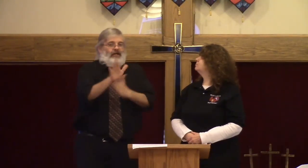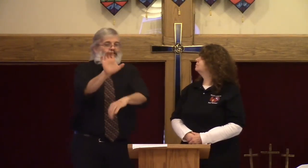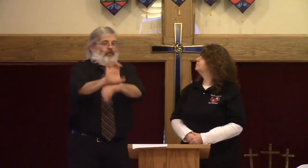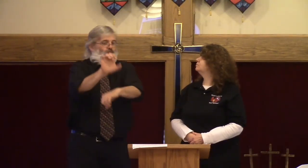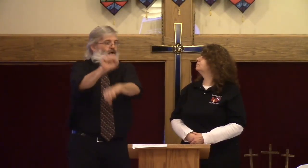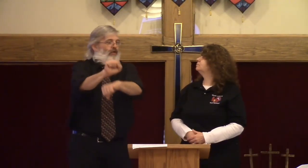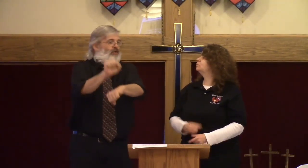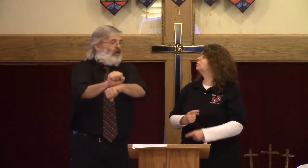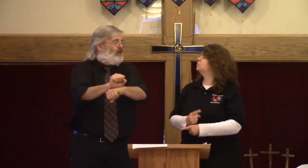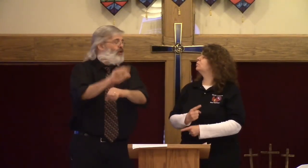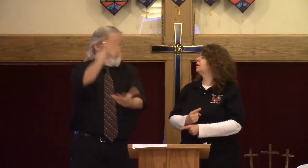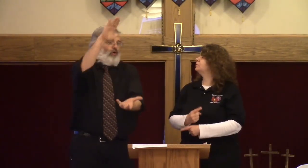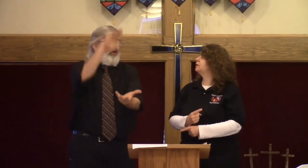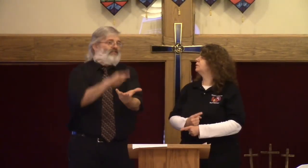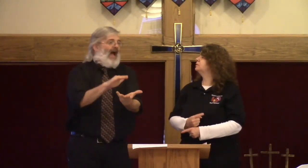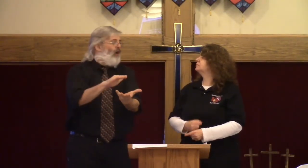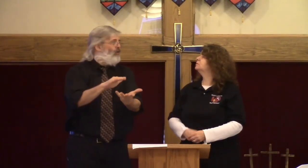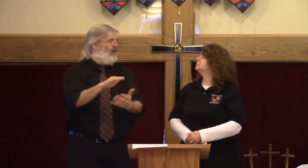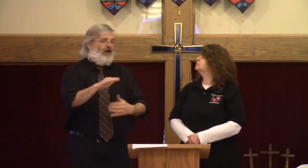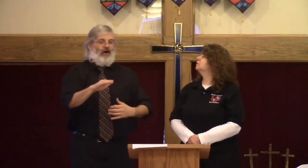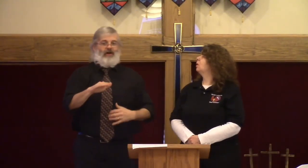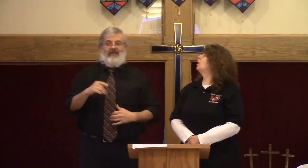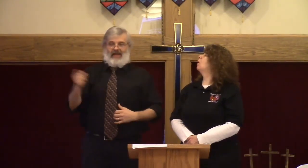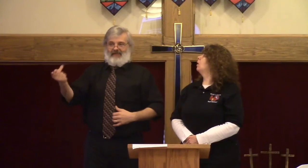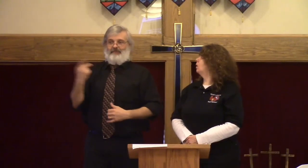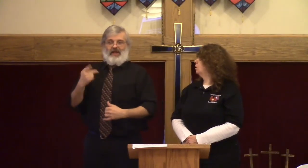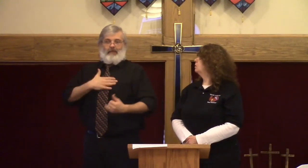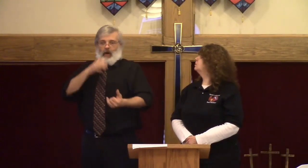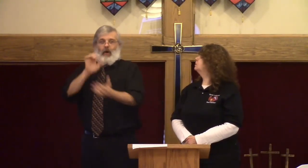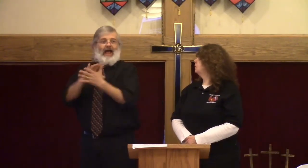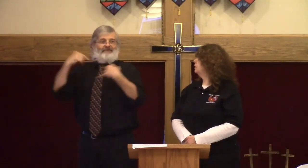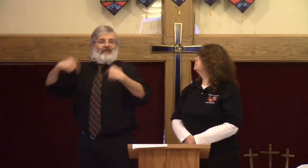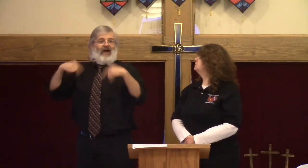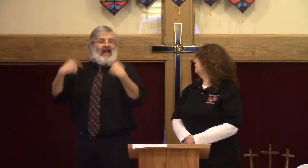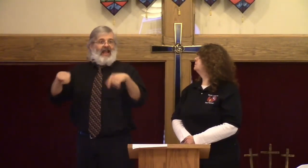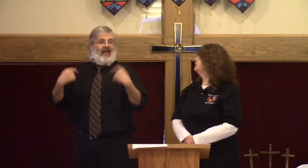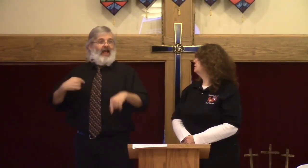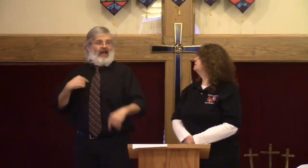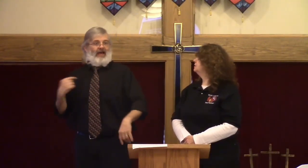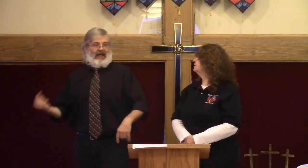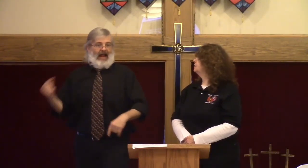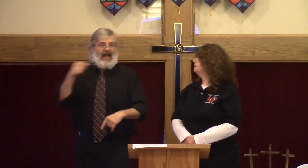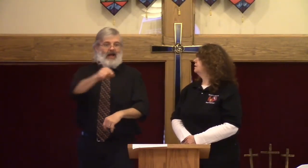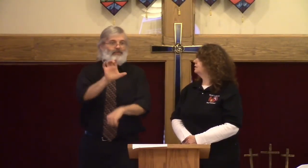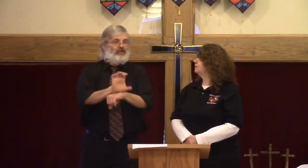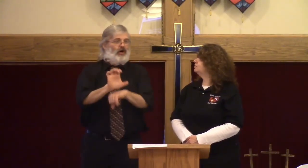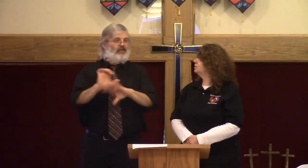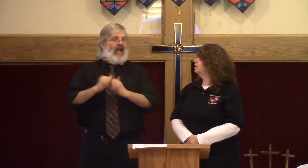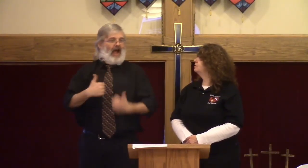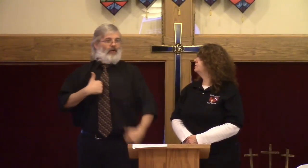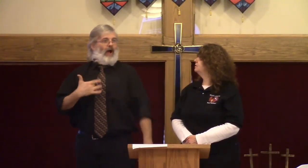to work in the church goes down. If me and my wife are fighting and I come to church, how do I